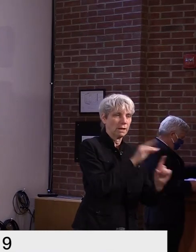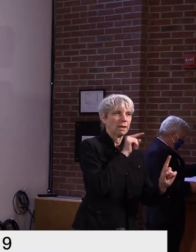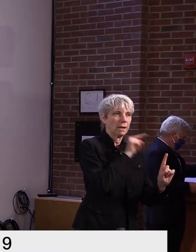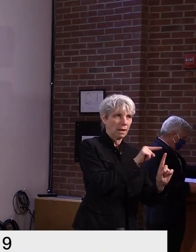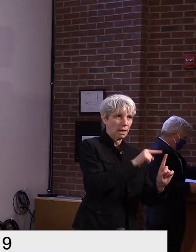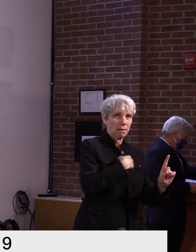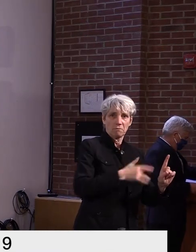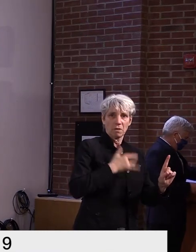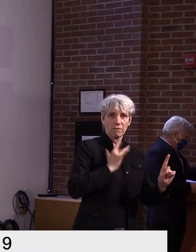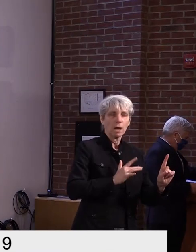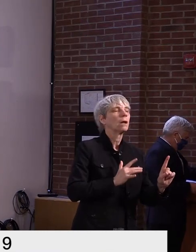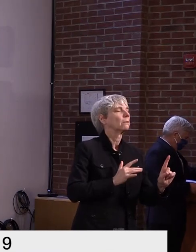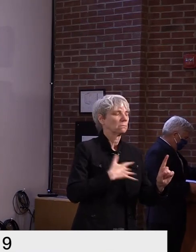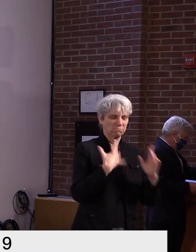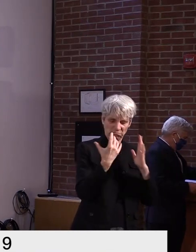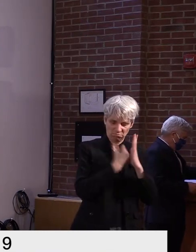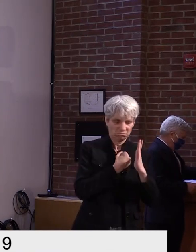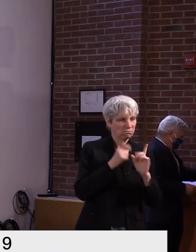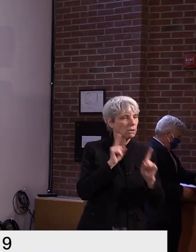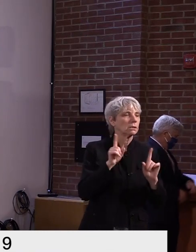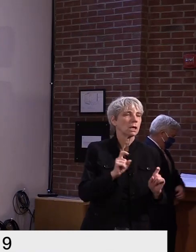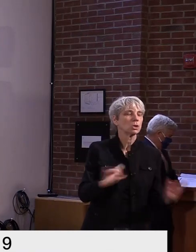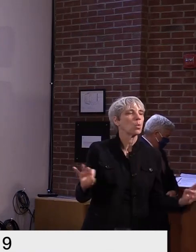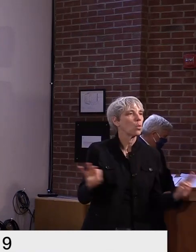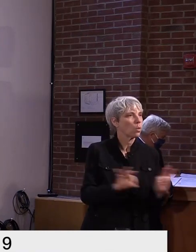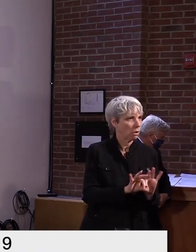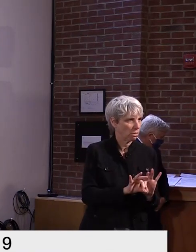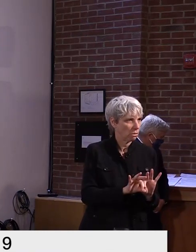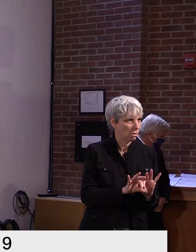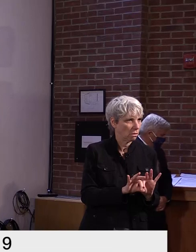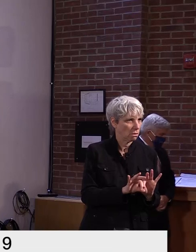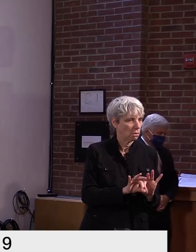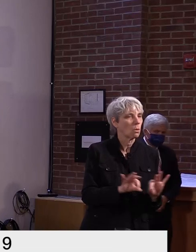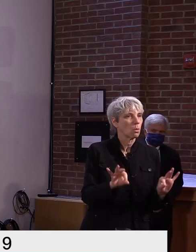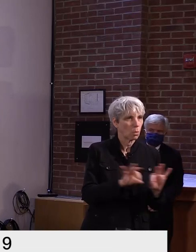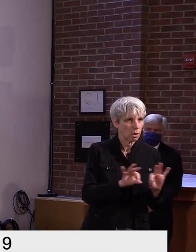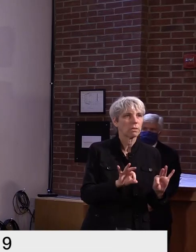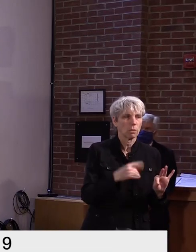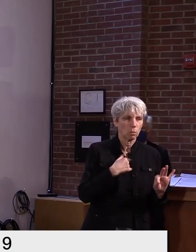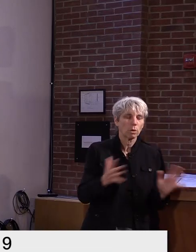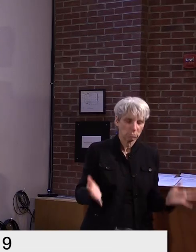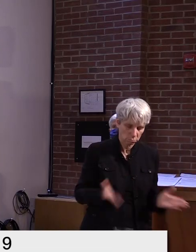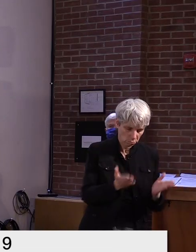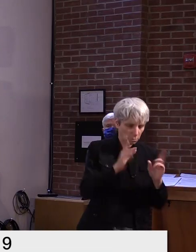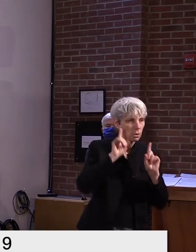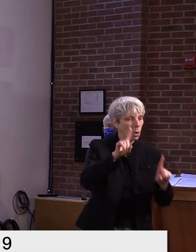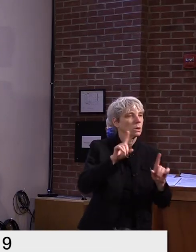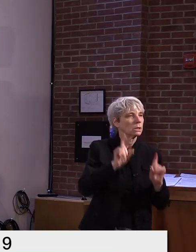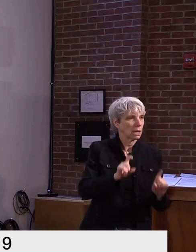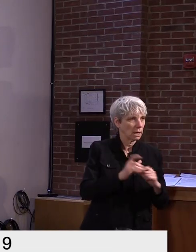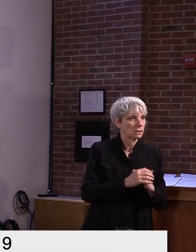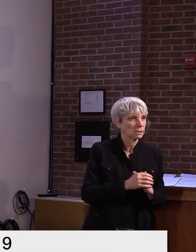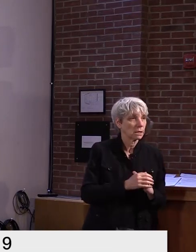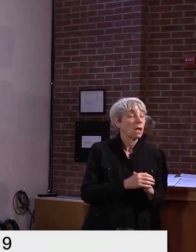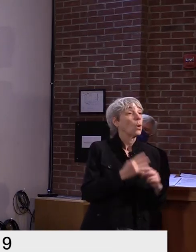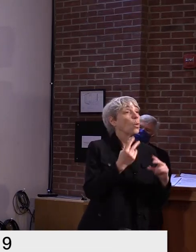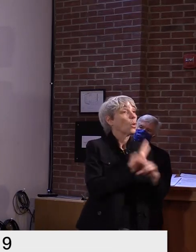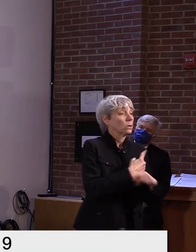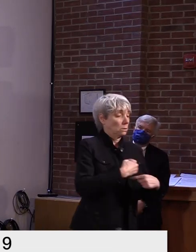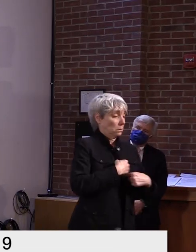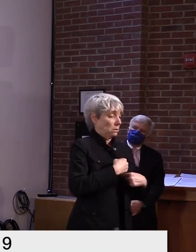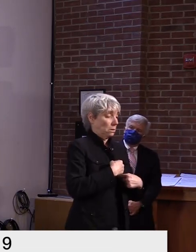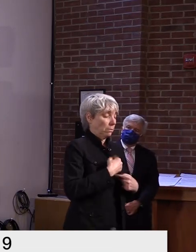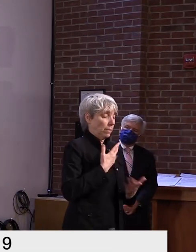In addition, for these people, if they're part of or interact with a vulnerable population, we might even more strongly